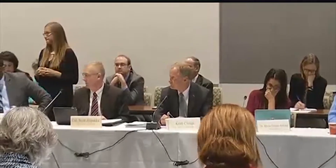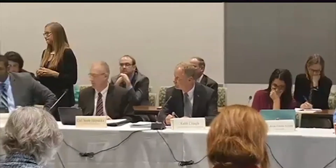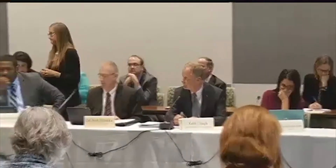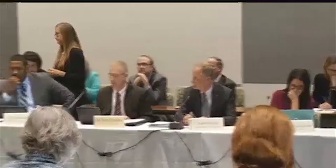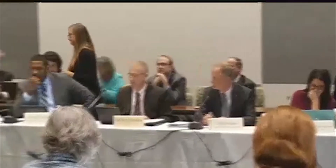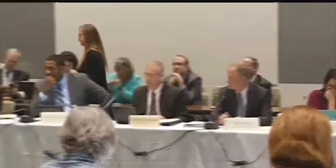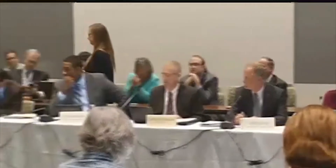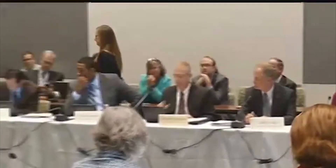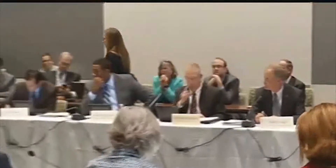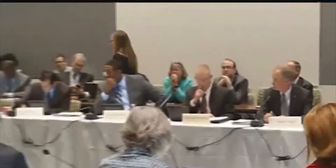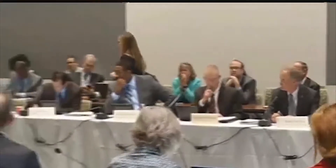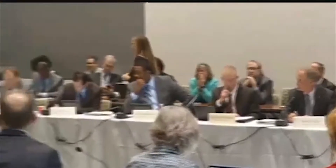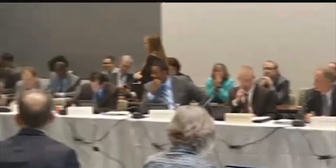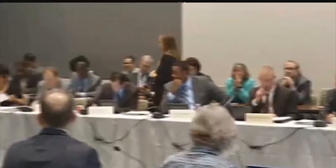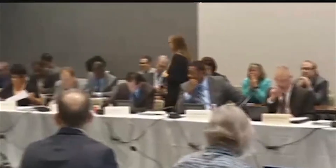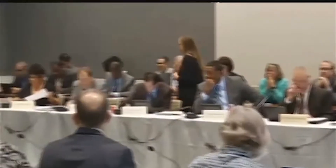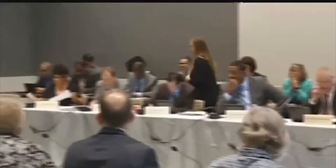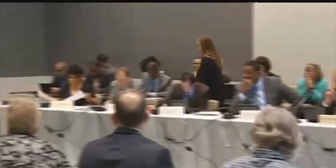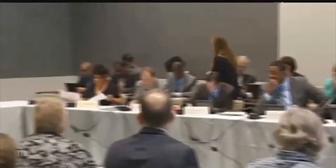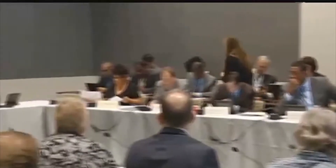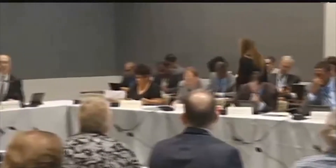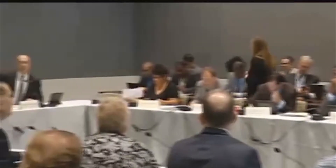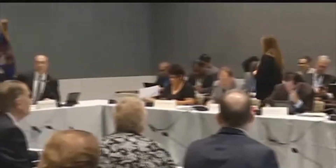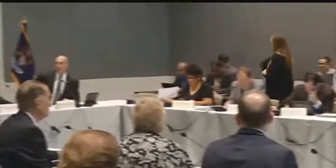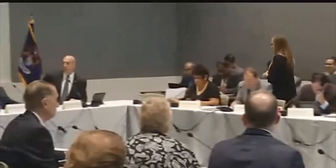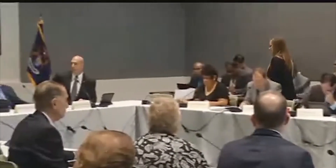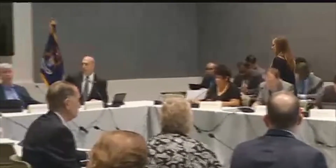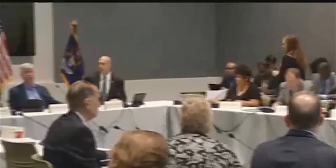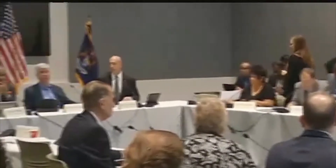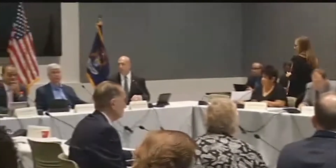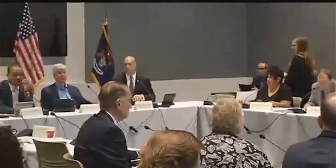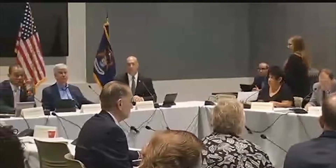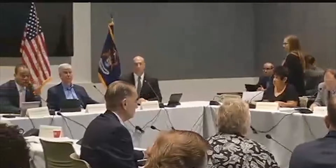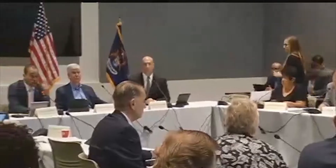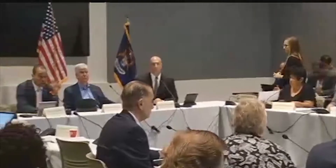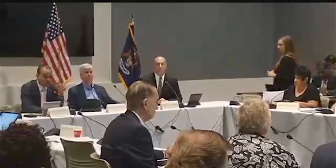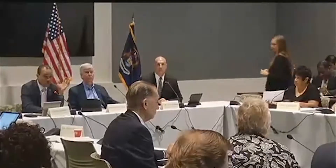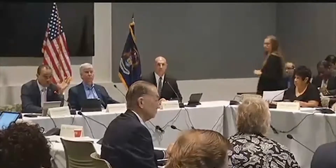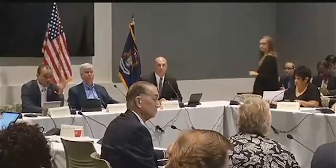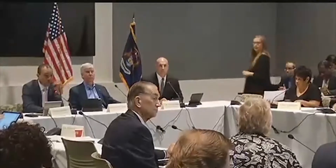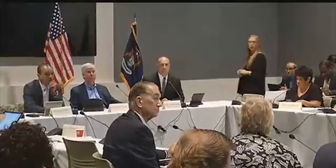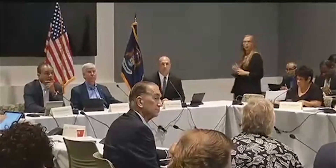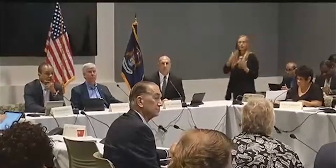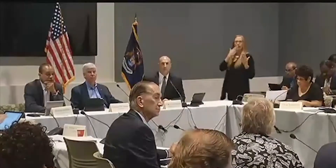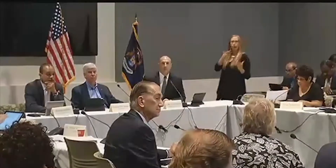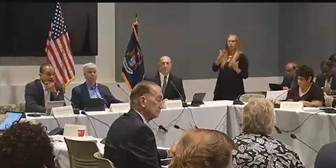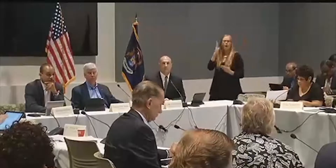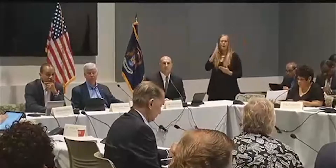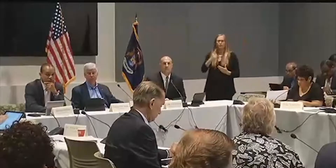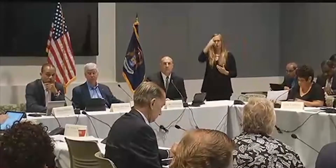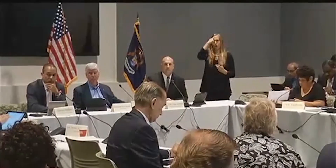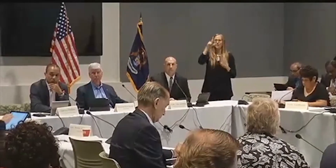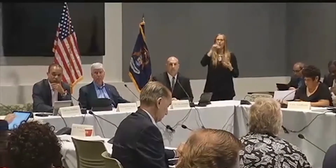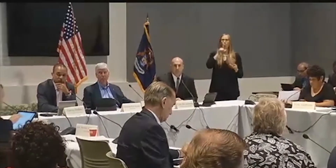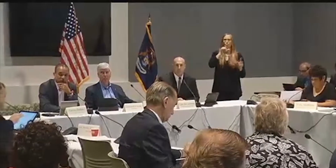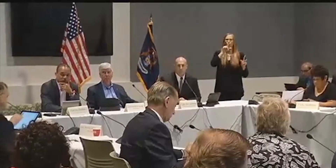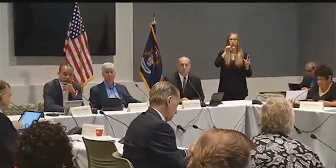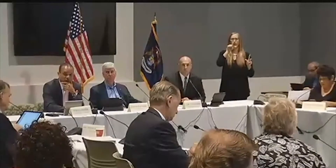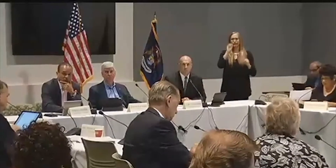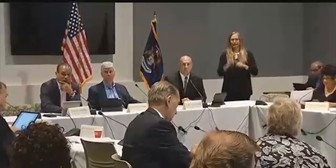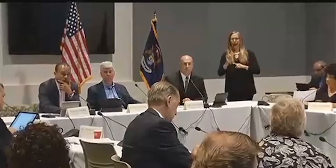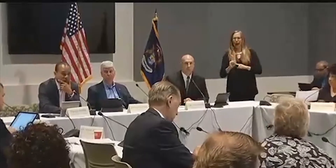Thank you. Those were very good comments, especially Dr. Sullivan. I never thought about, you know, the what we call snowbirds who leave and go to warmer